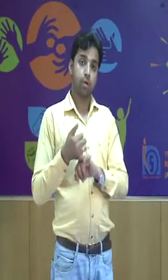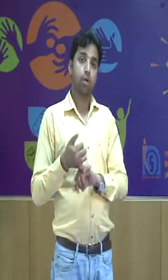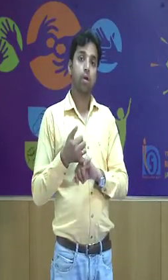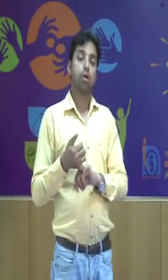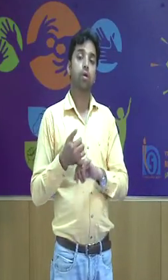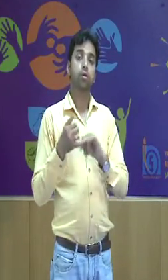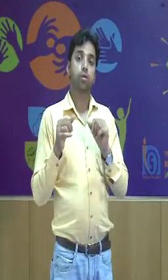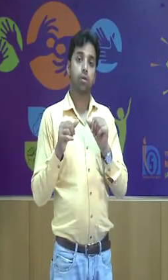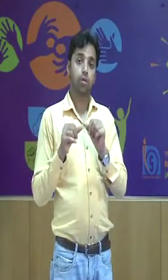Sahadev,